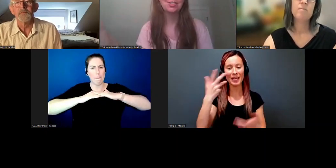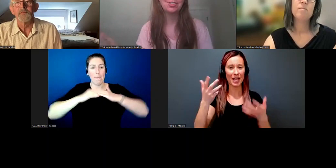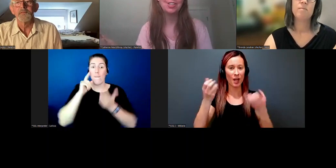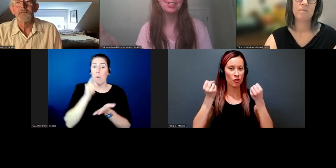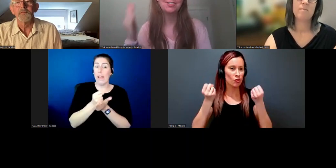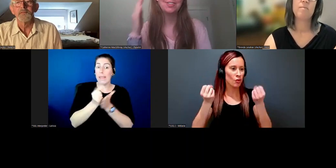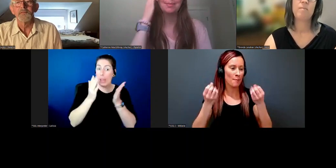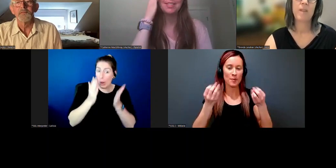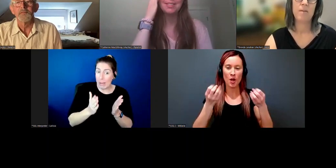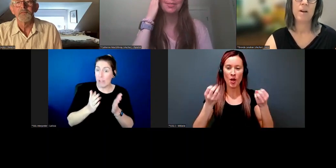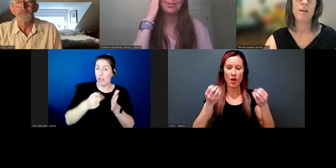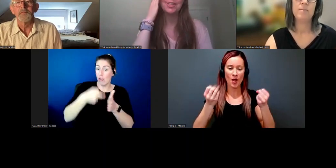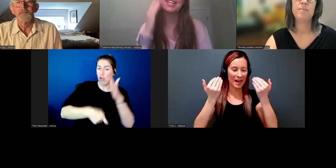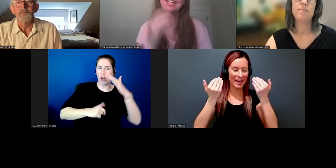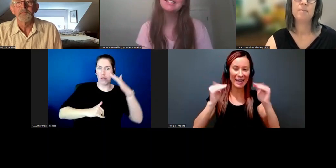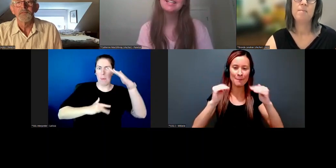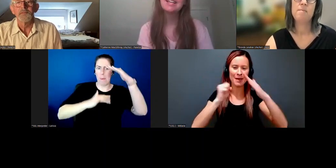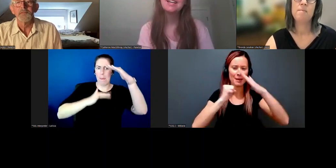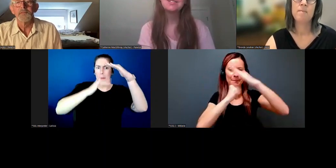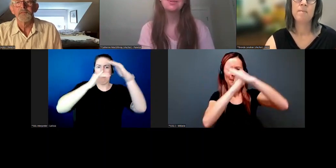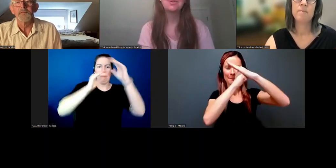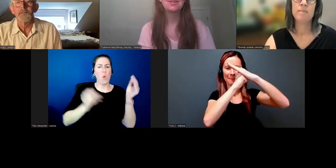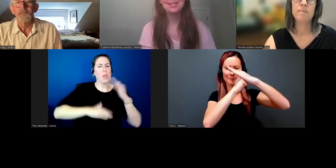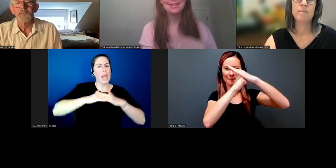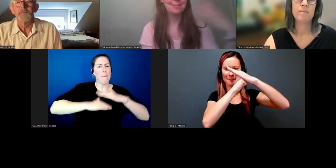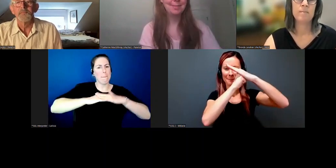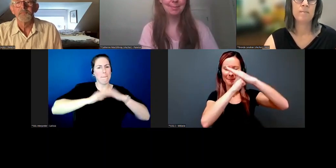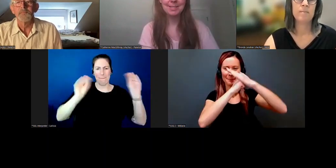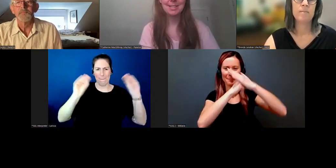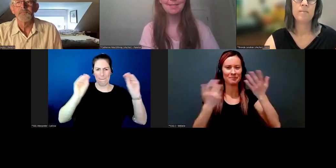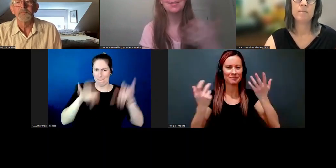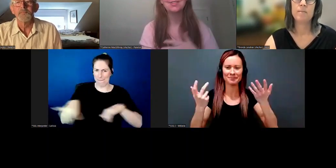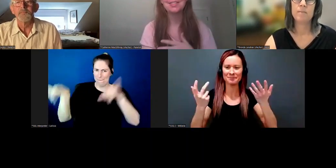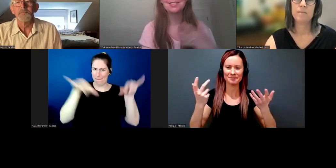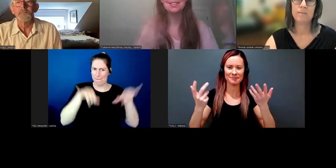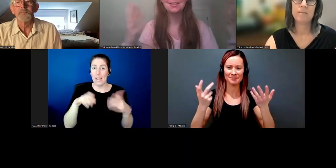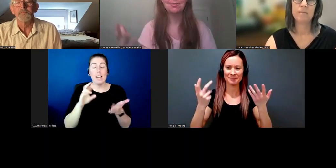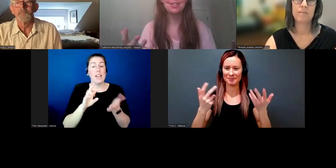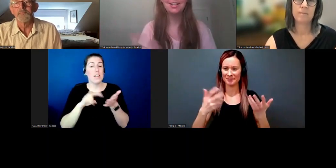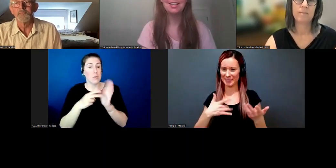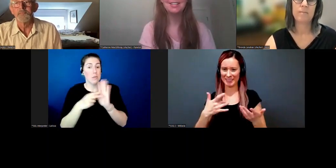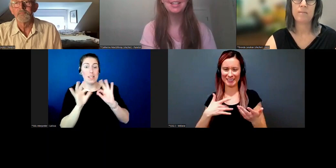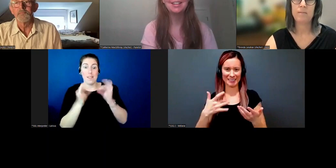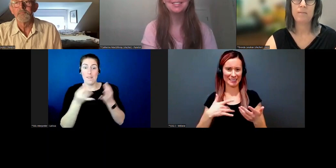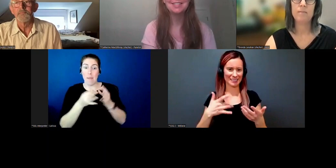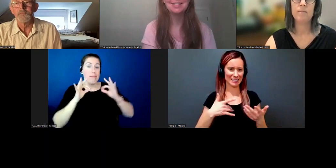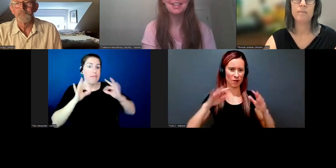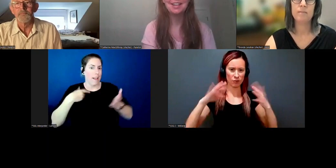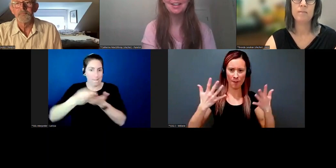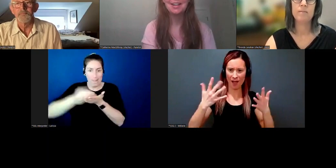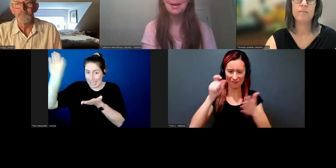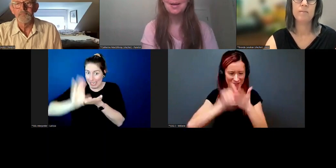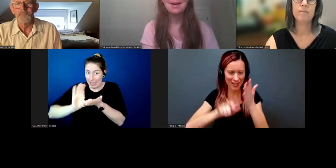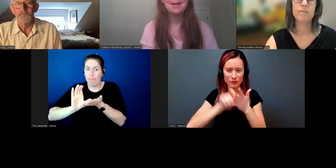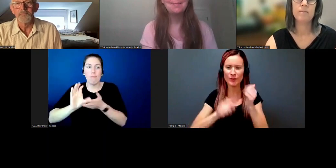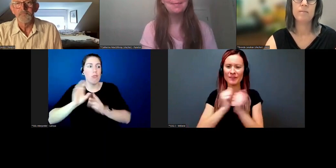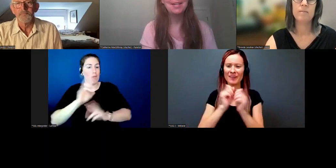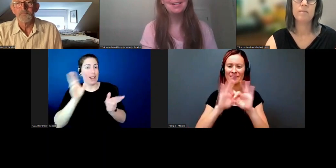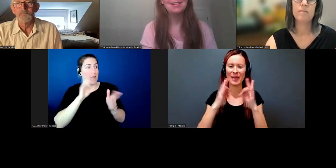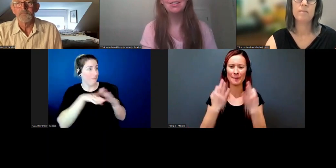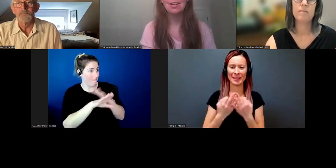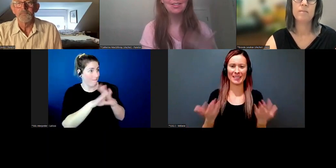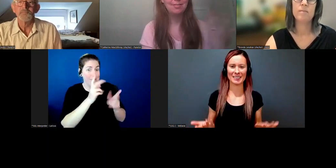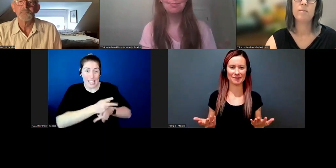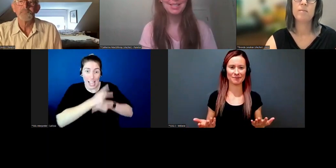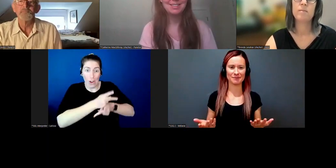could charge families for things. So all of a sudden families have all this, you know, funding to access care. And